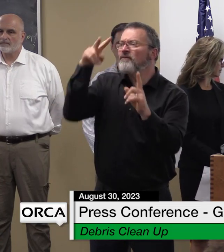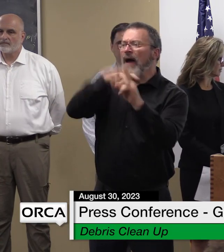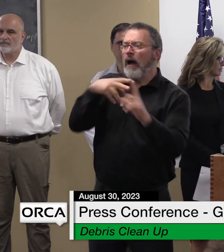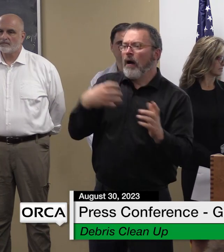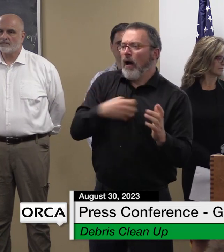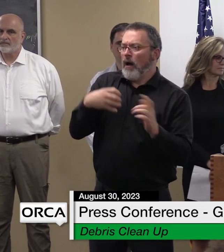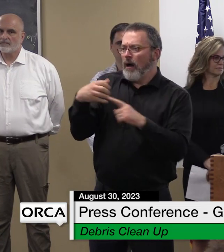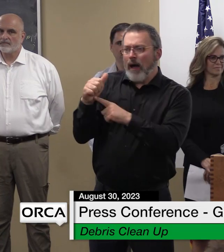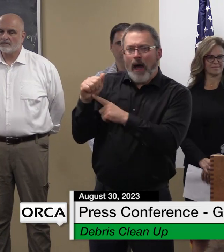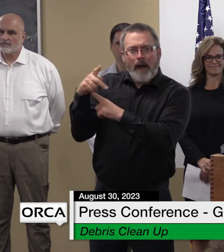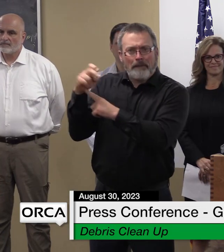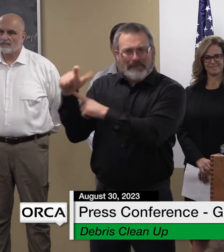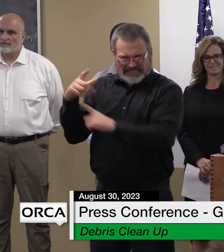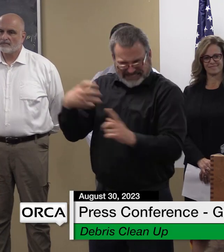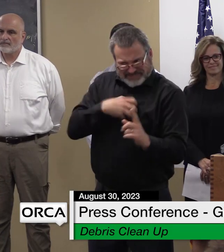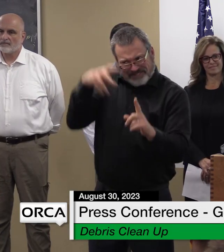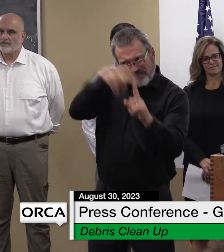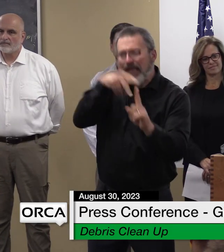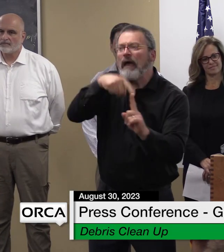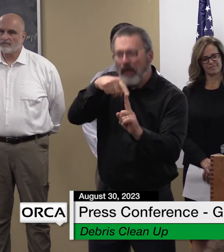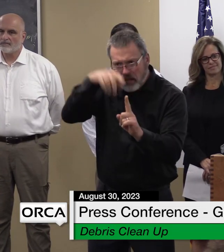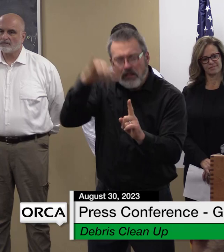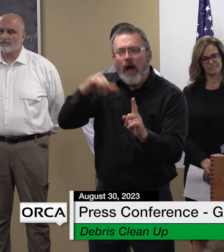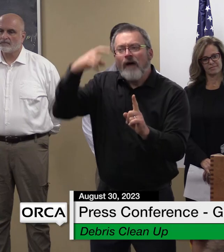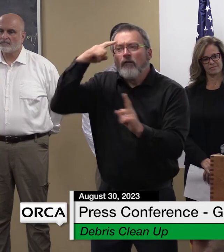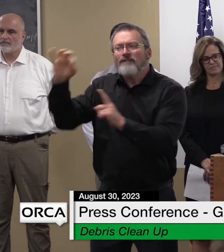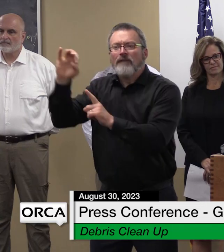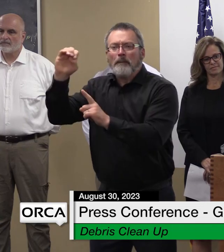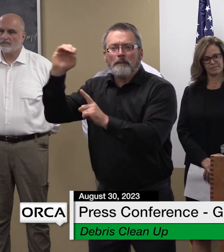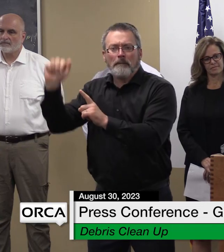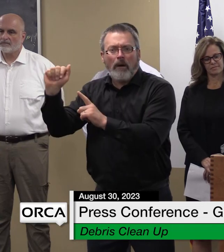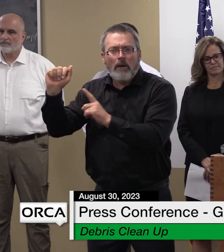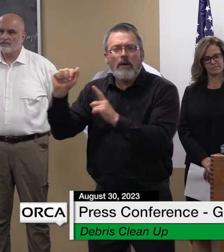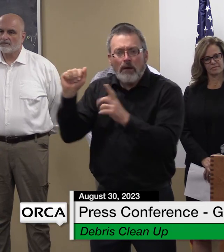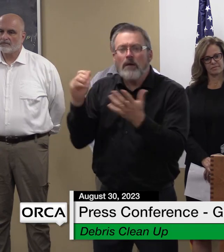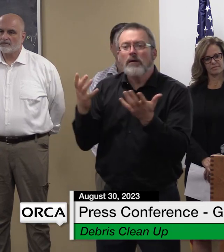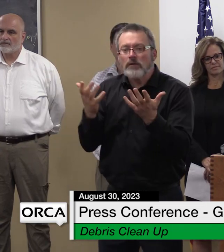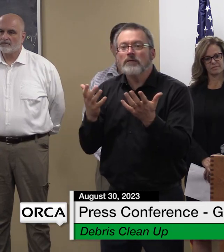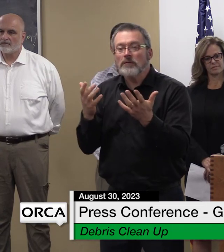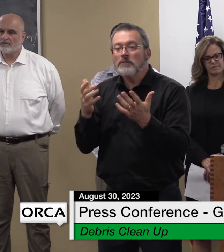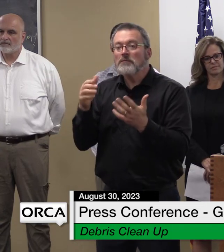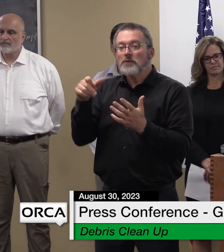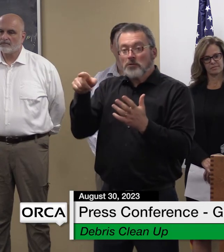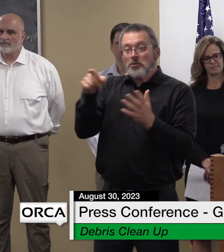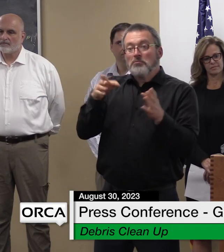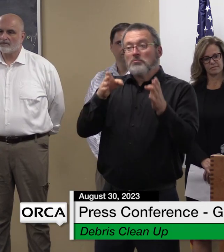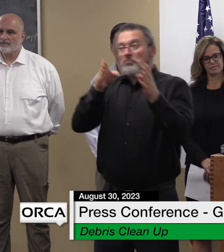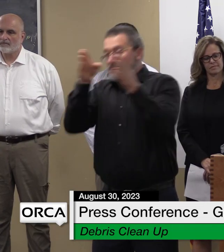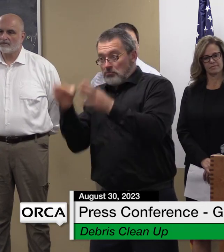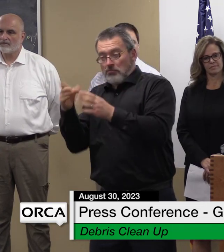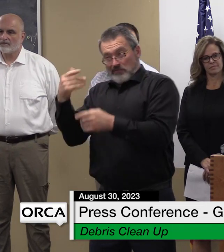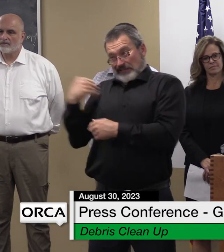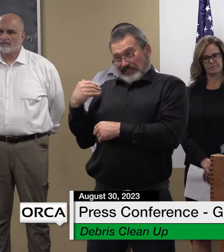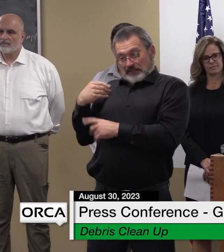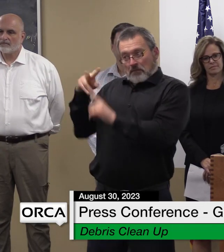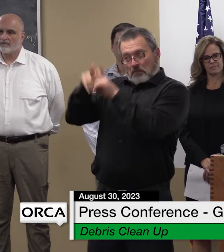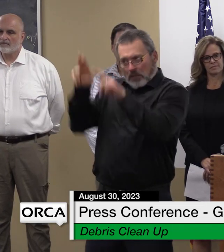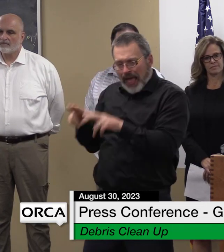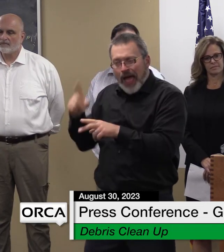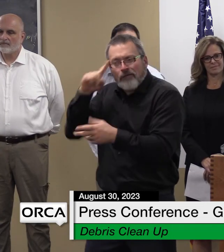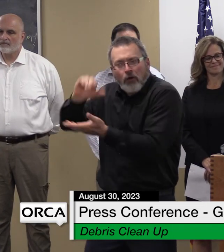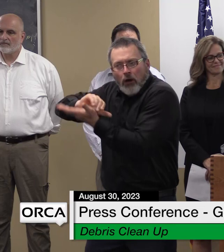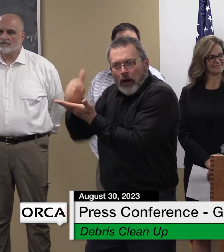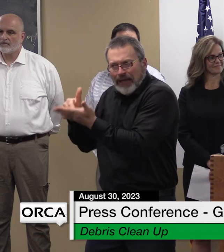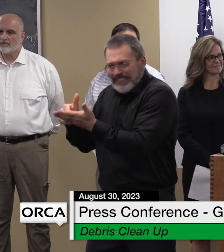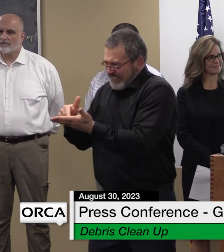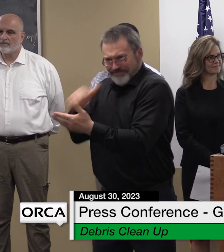case if your costs have increased since you made your original claim. I know there are a lot of questions about this process, and General